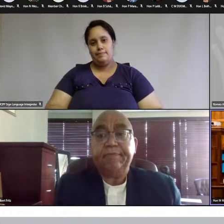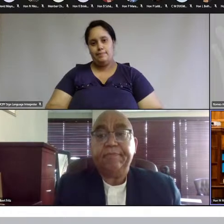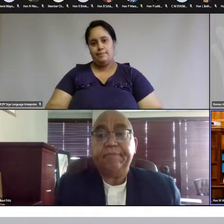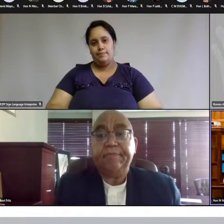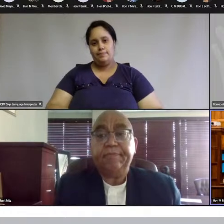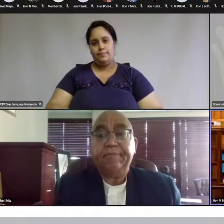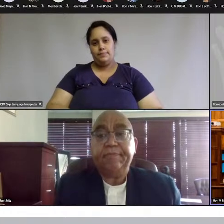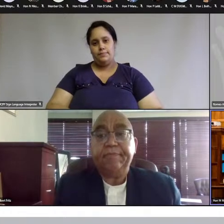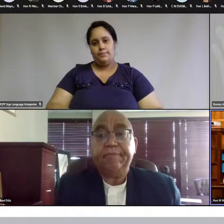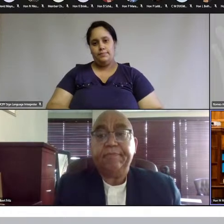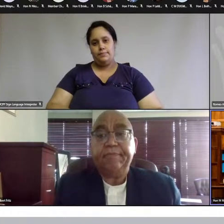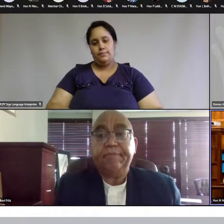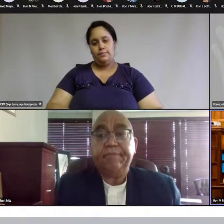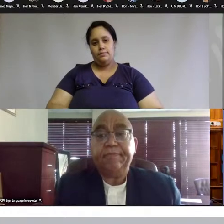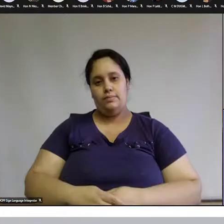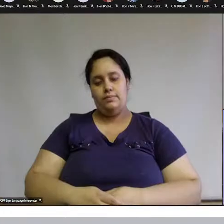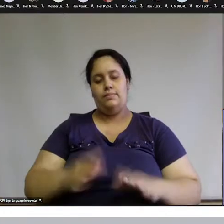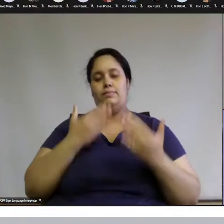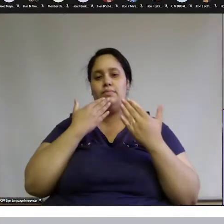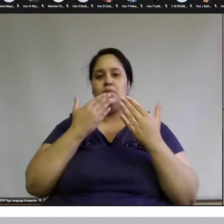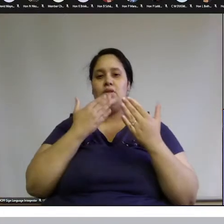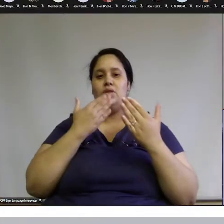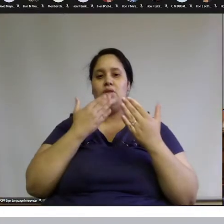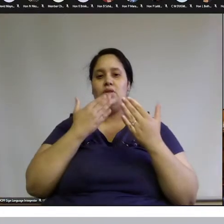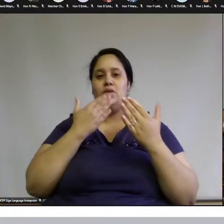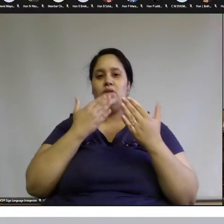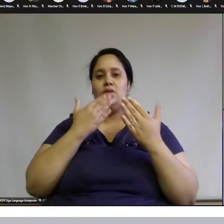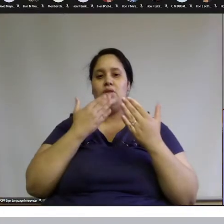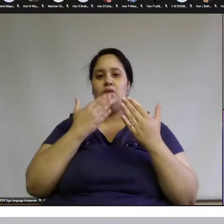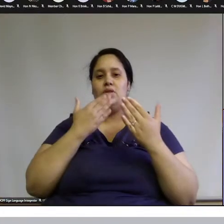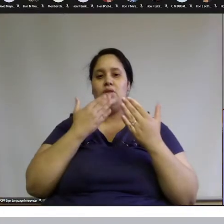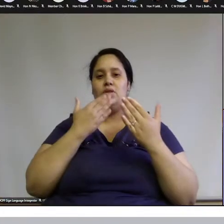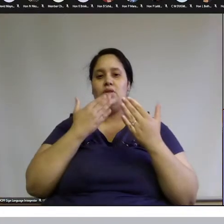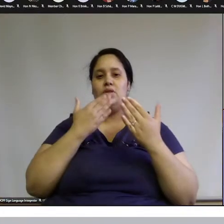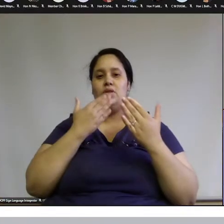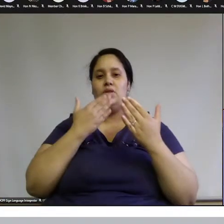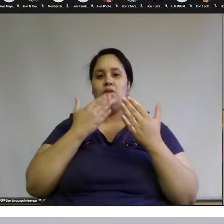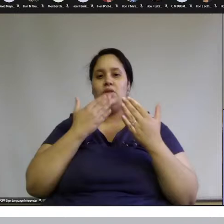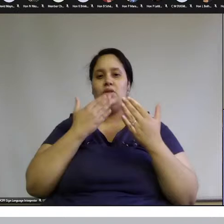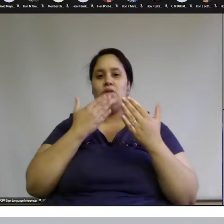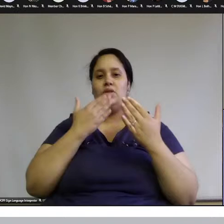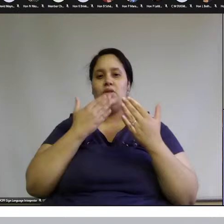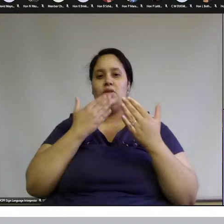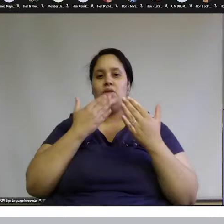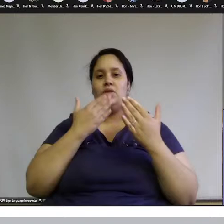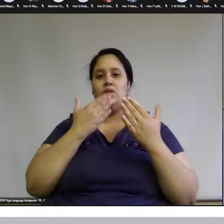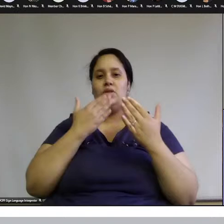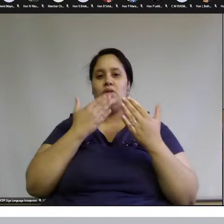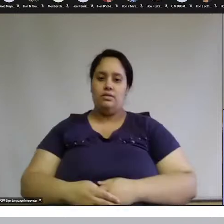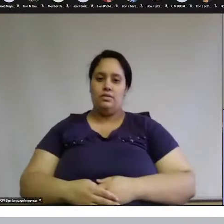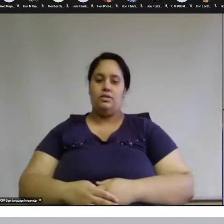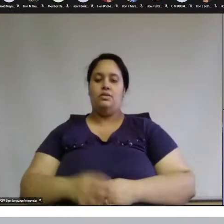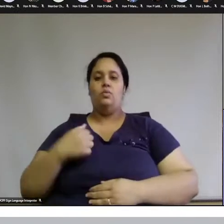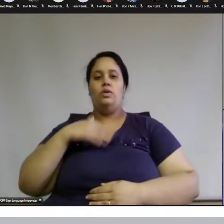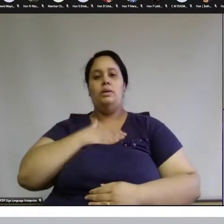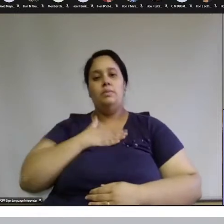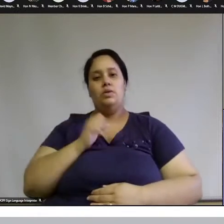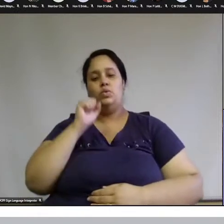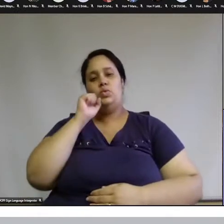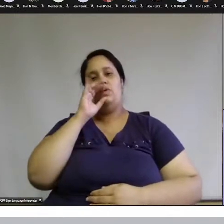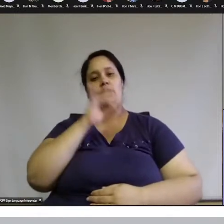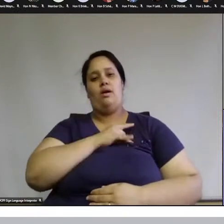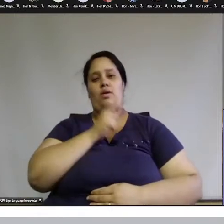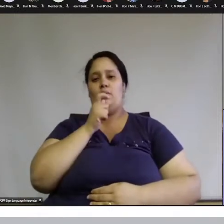Thank you, Honorable Fritz, Honorable Minister Fritz. We appreciate those kind